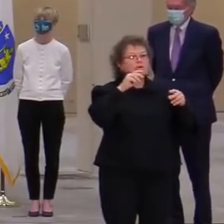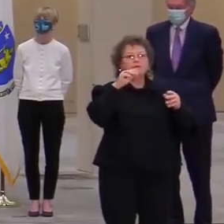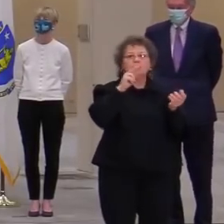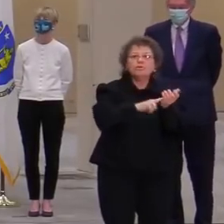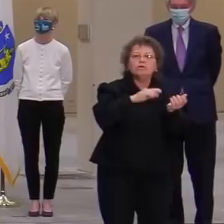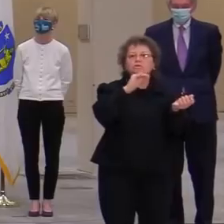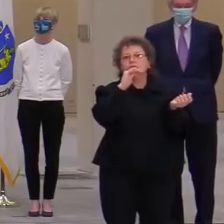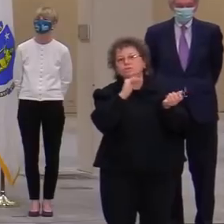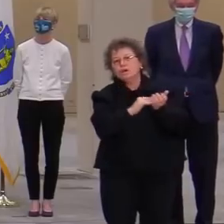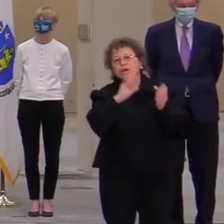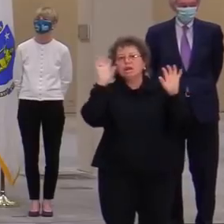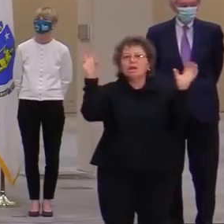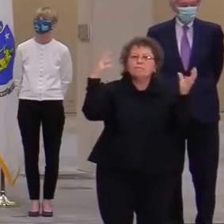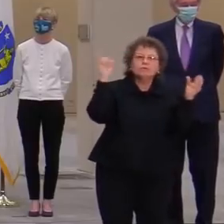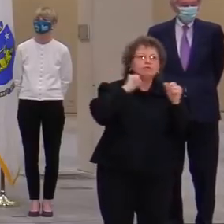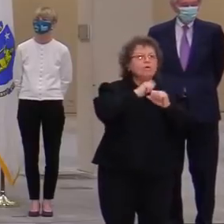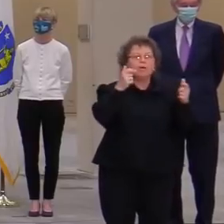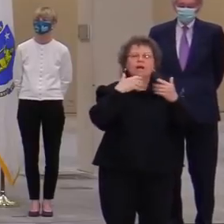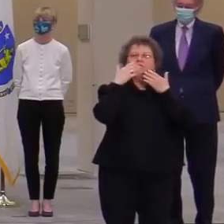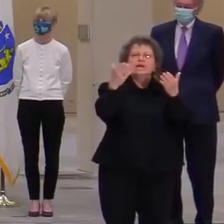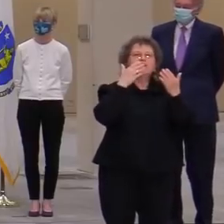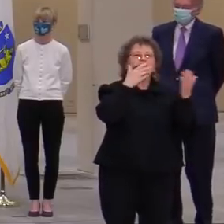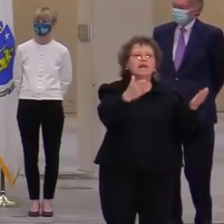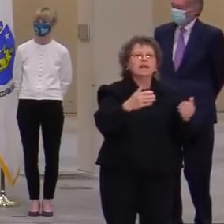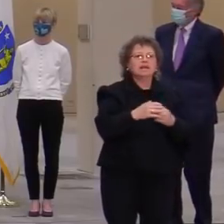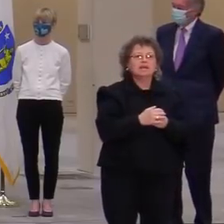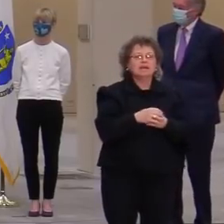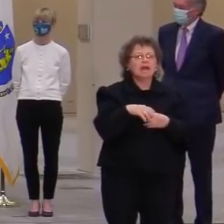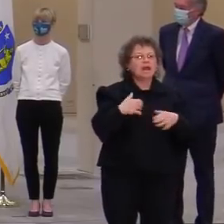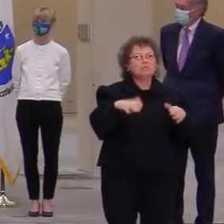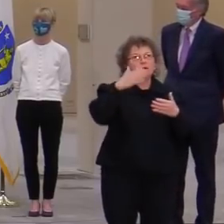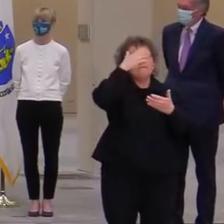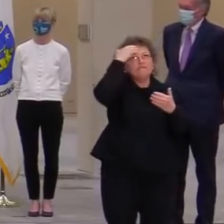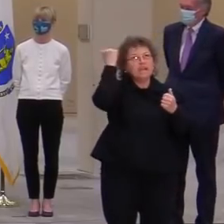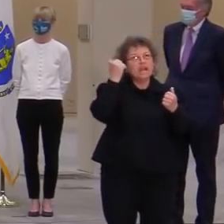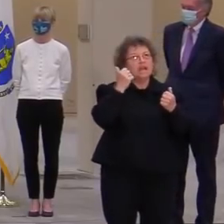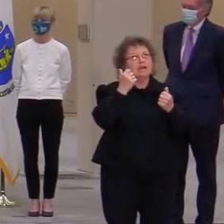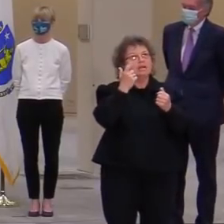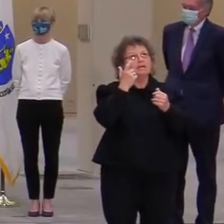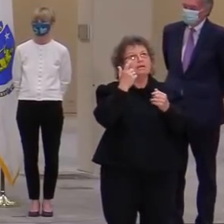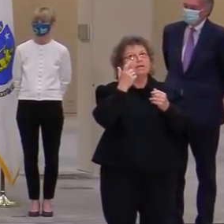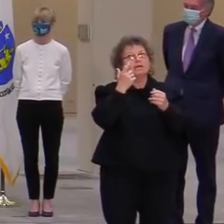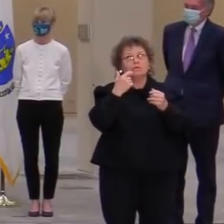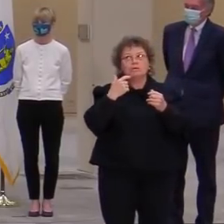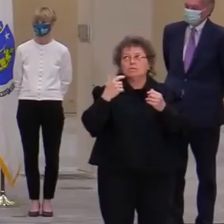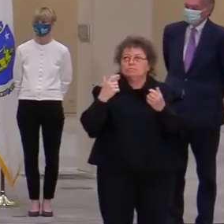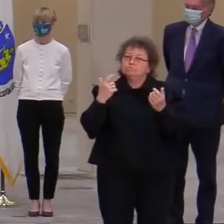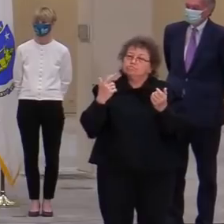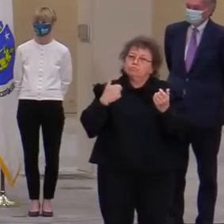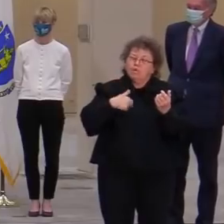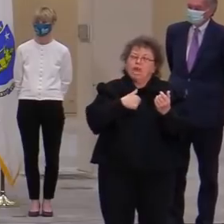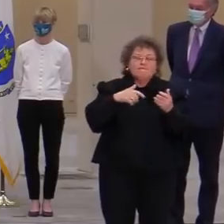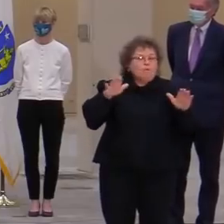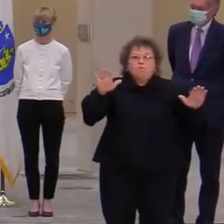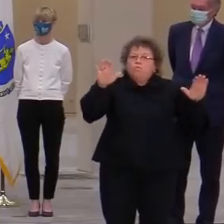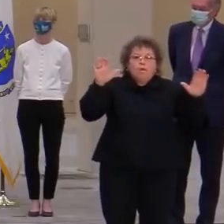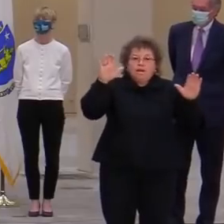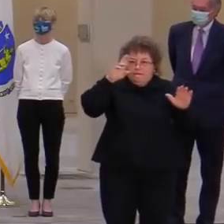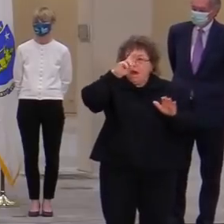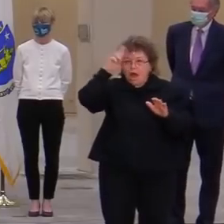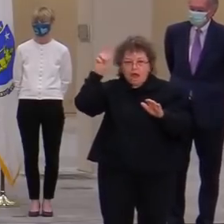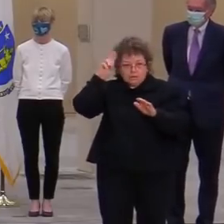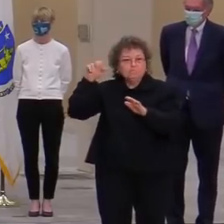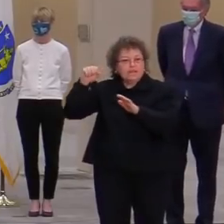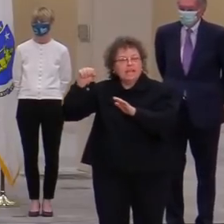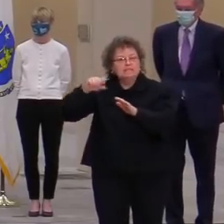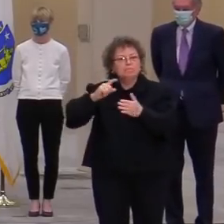entities in Massachusetts. I don't want to forget, I mean, we have wonderful, wonderful hospitals, but the community health centers